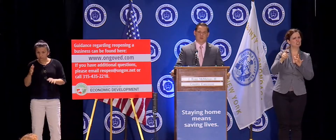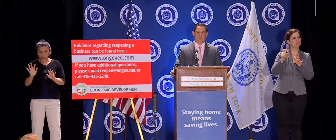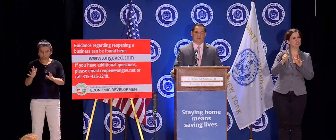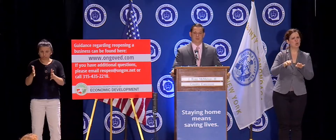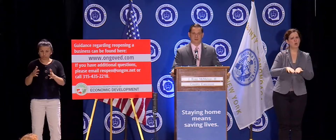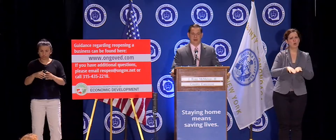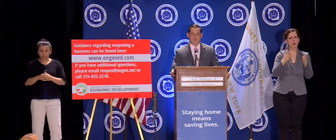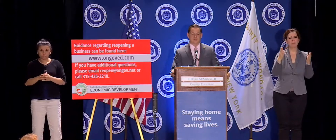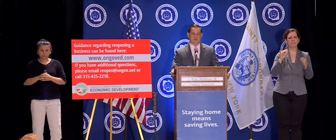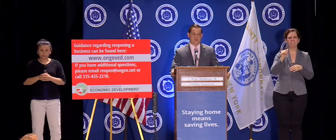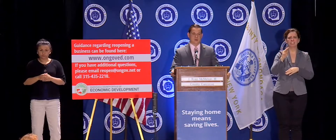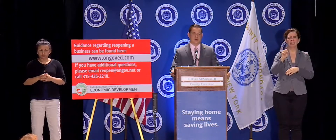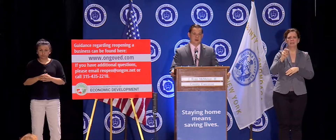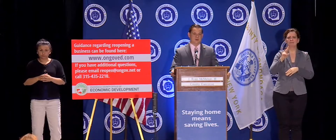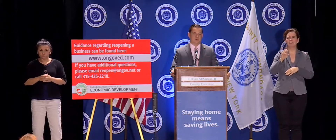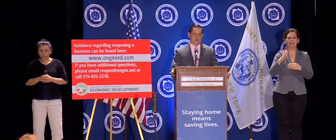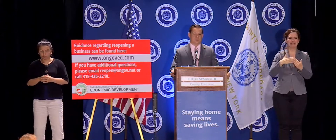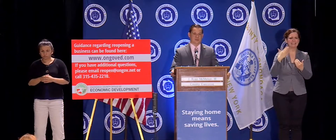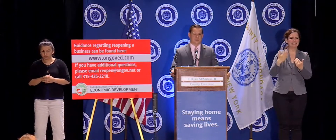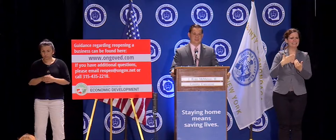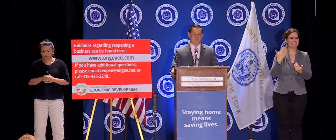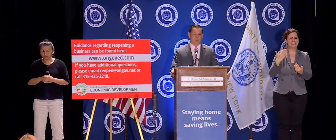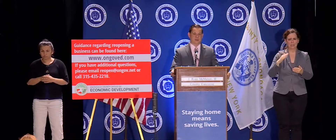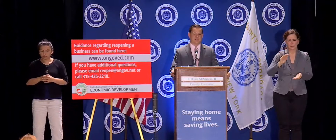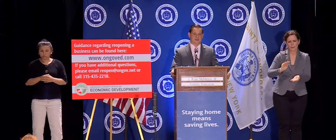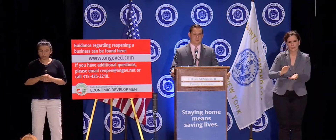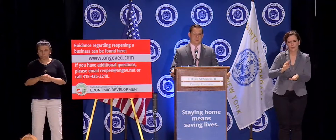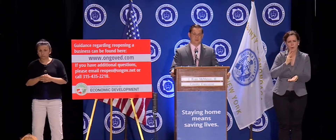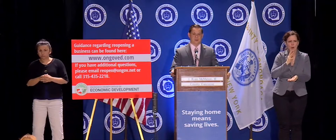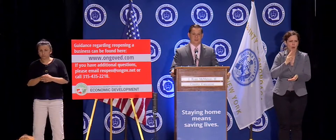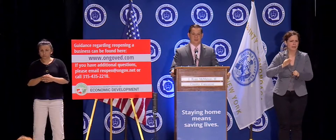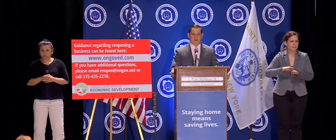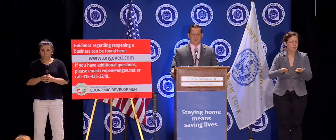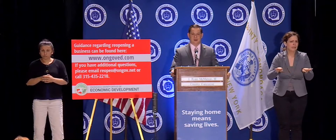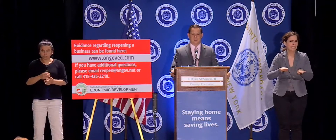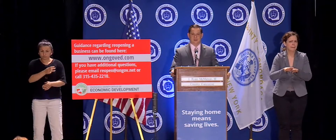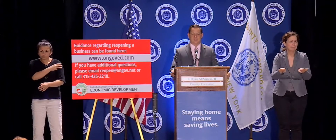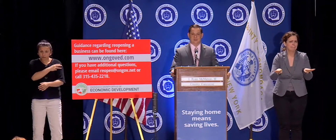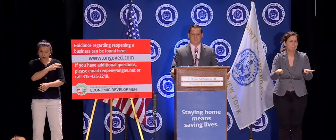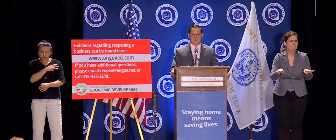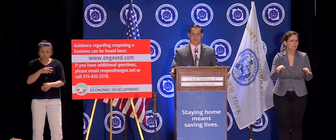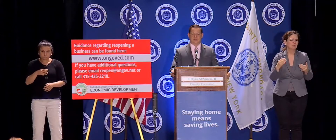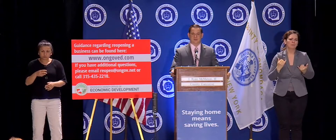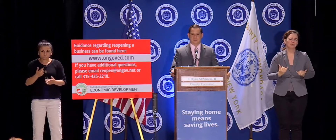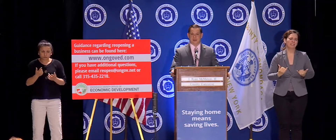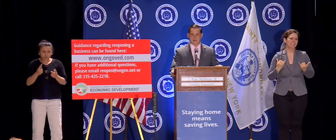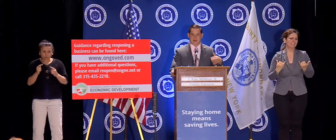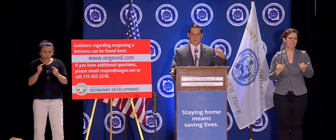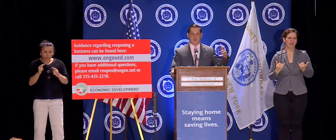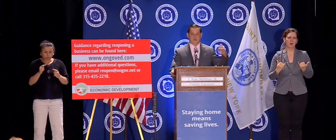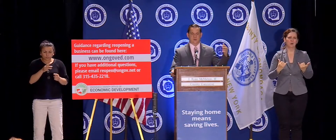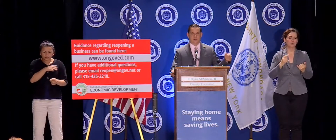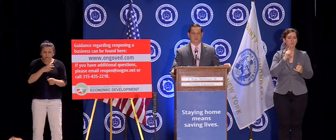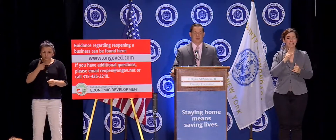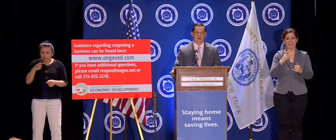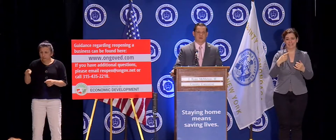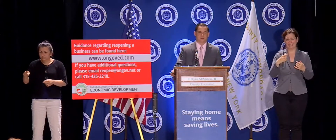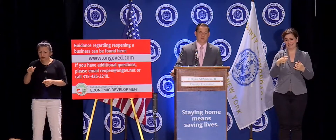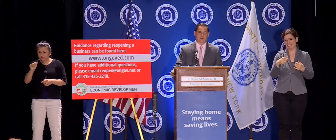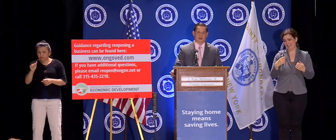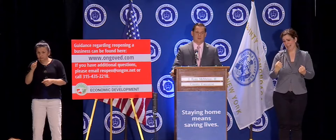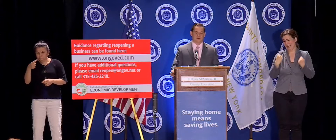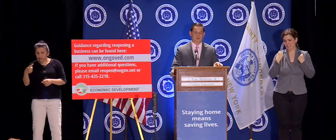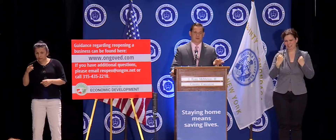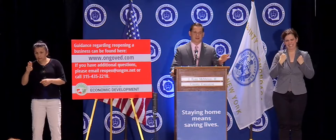easier to swim and do laps. Unfortunately, at this point, this isn't about really the exercise element of swimming. It's about